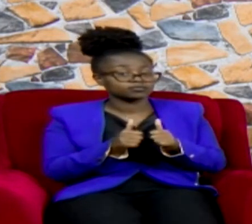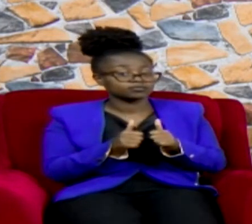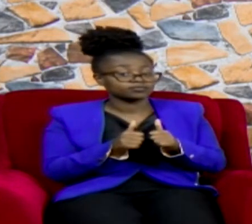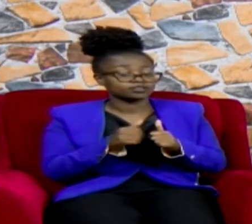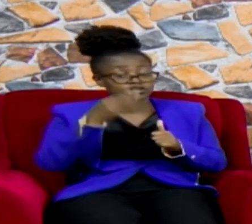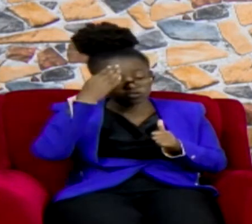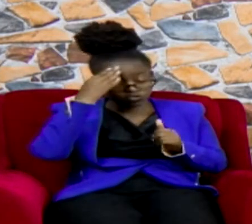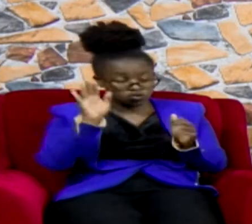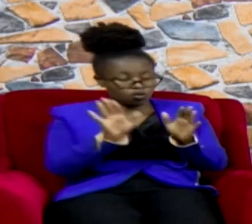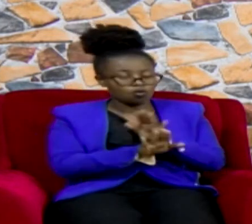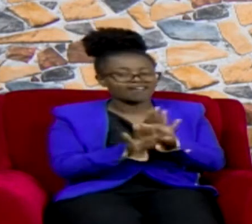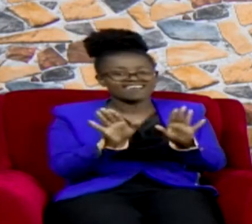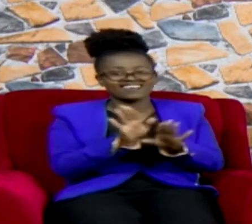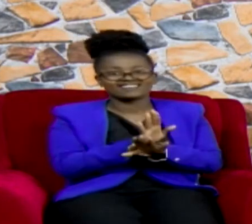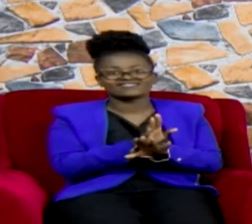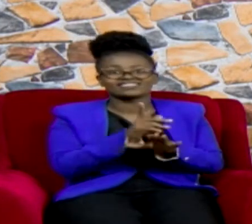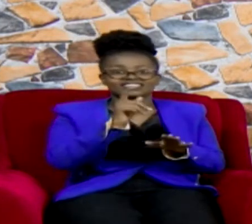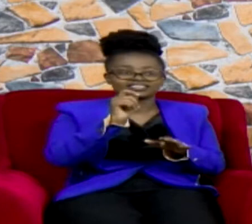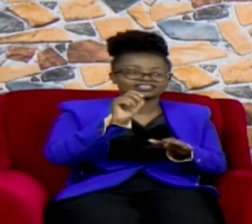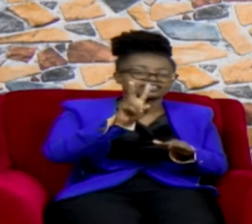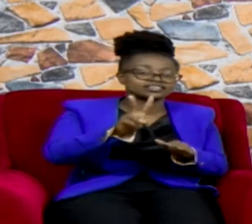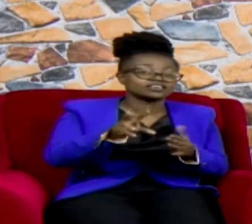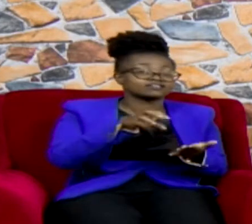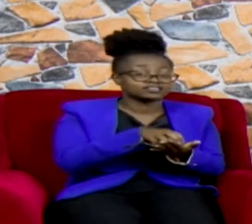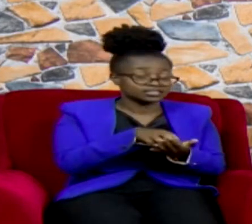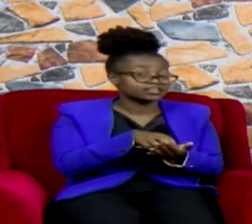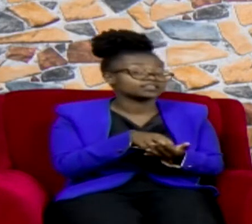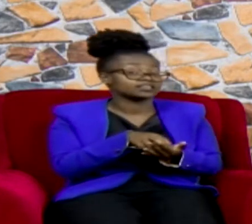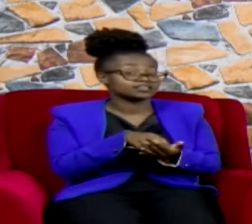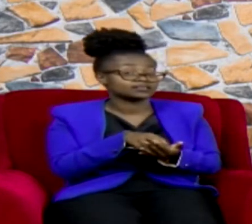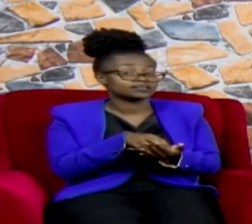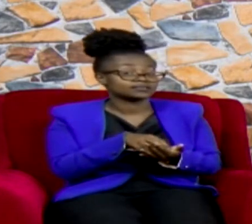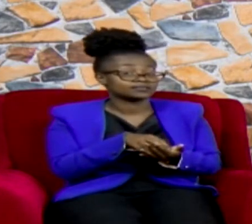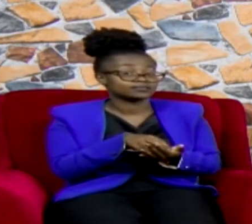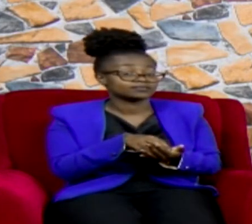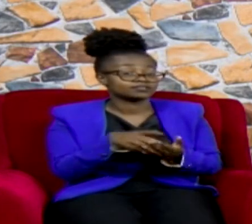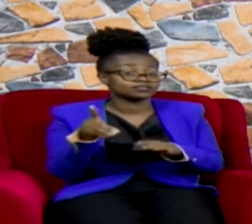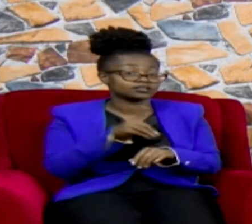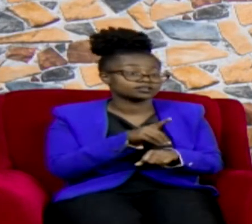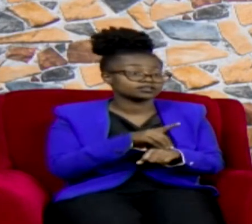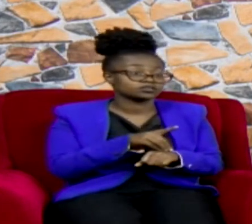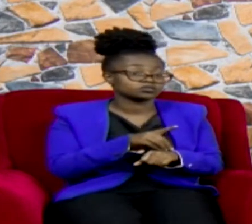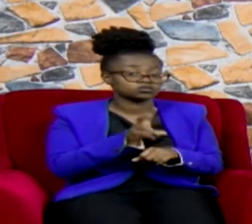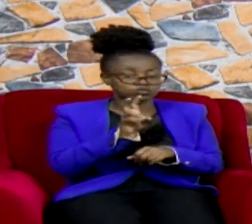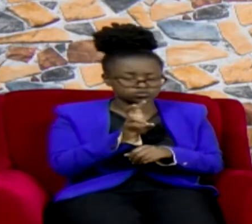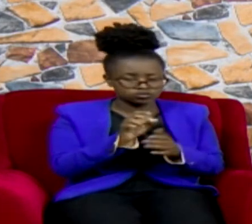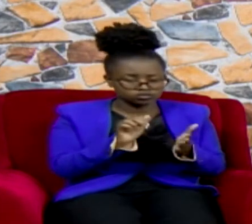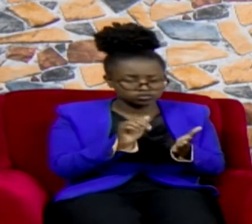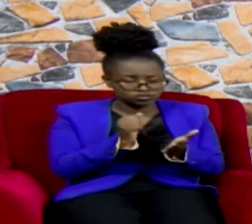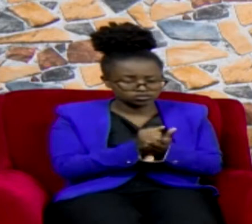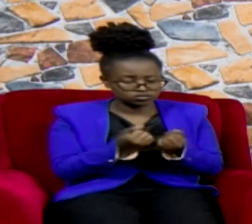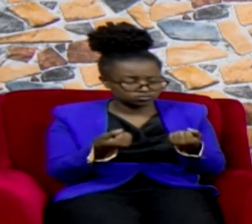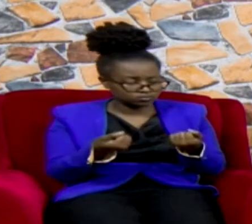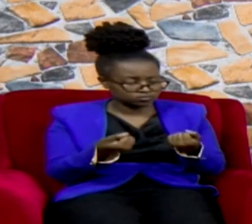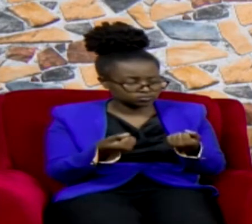he knows all the television, as in you've just said exactly what he does. Because there is a day he was looking at the paper, it's upside down,